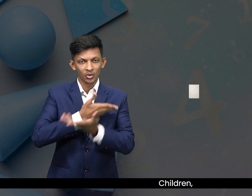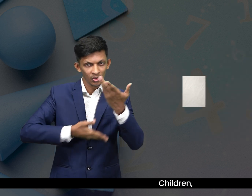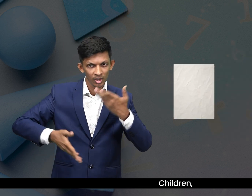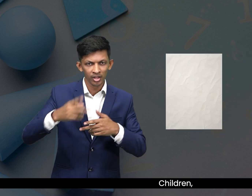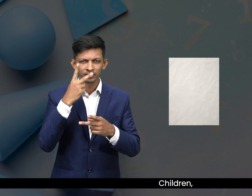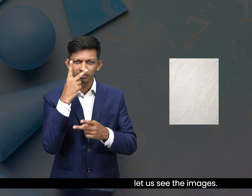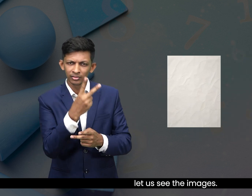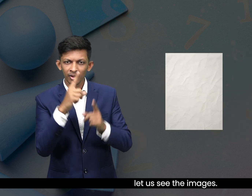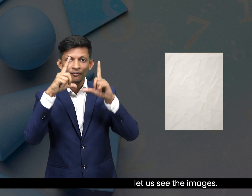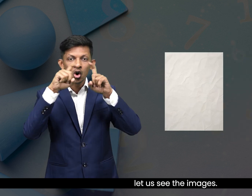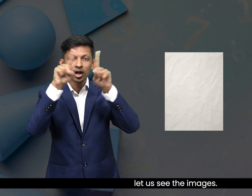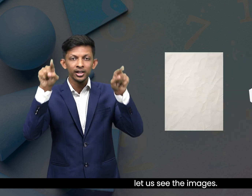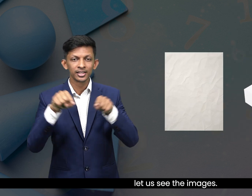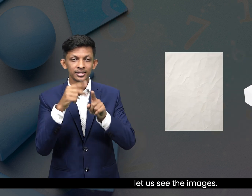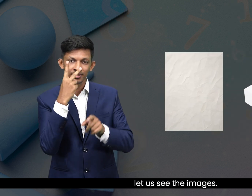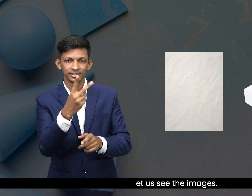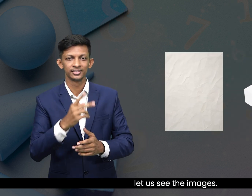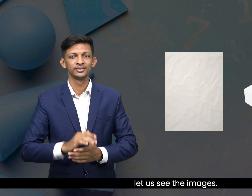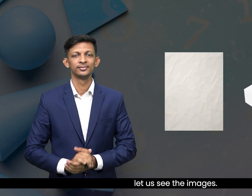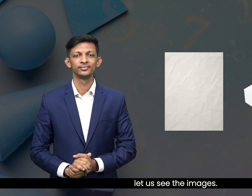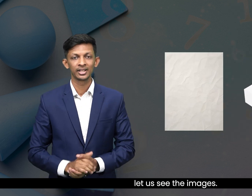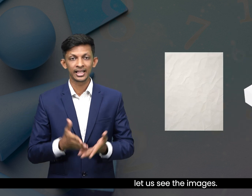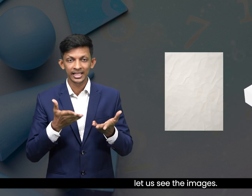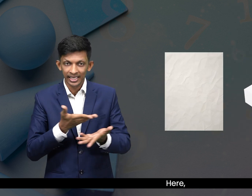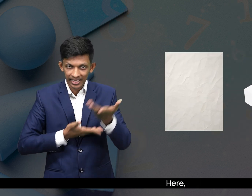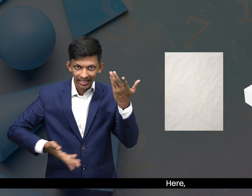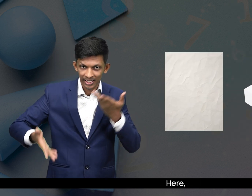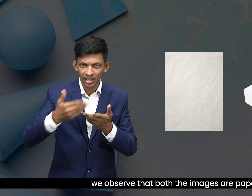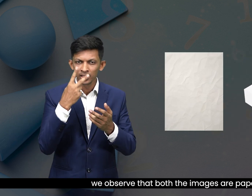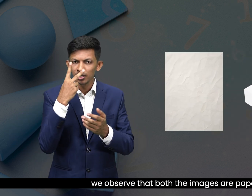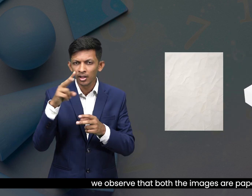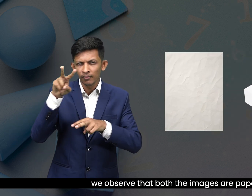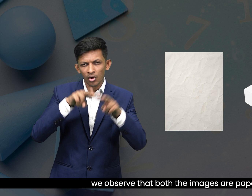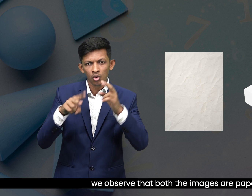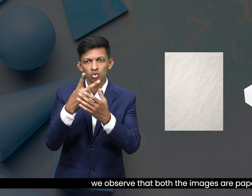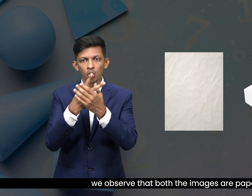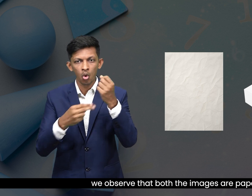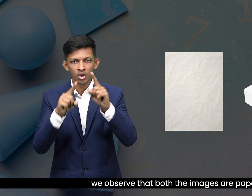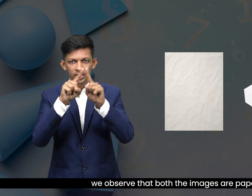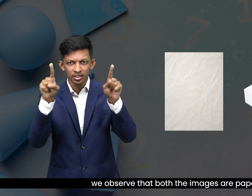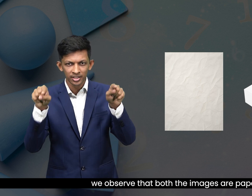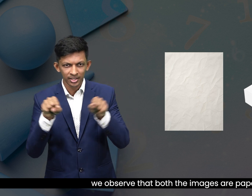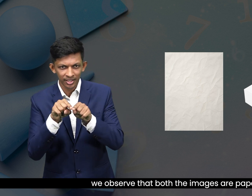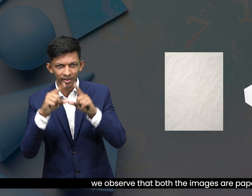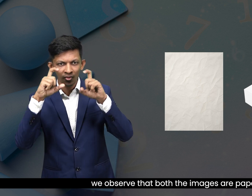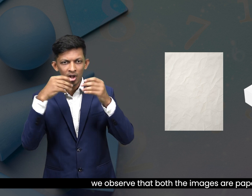Children, let us see the images. Here, we observe that both the images are